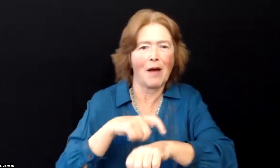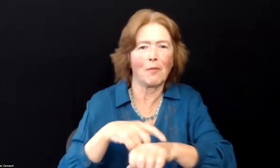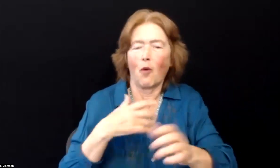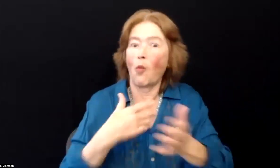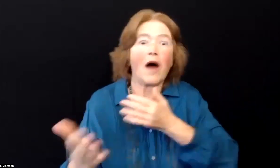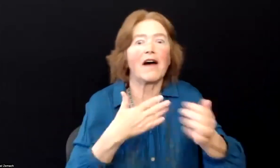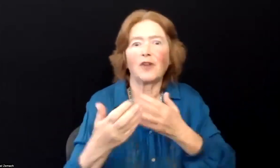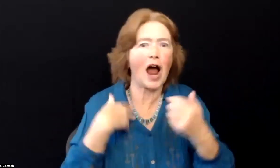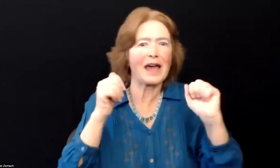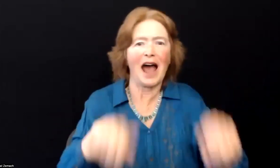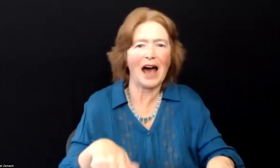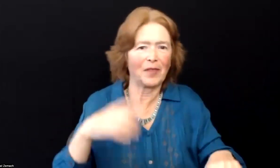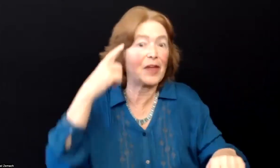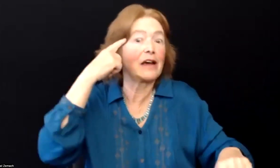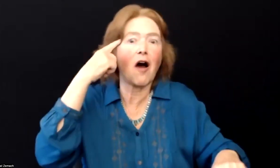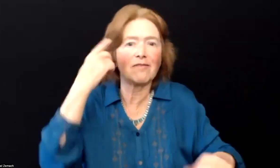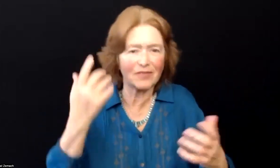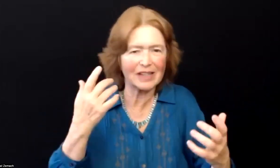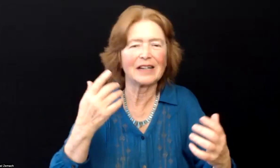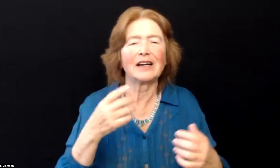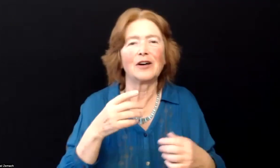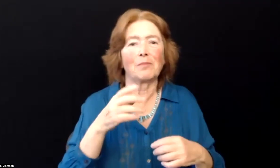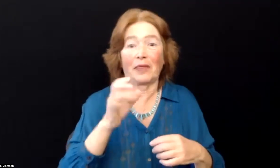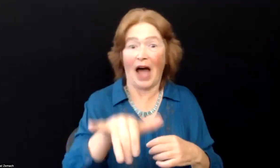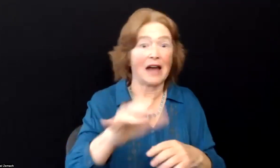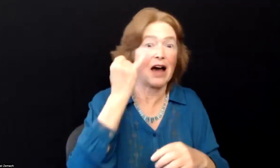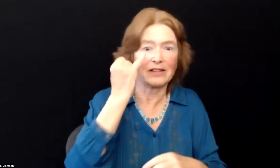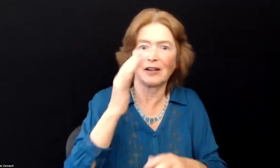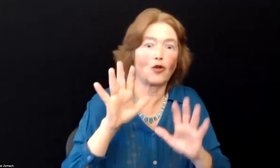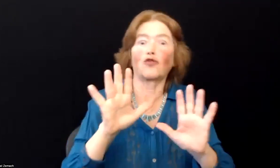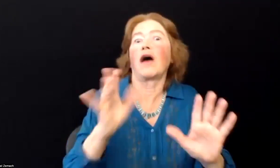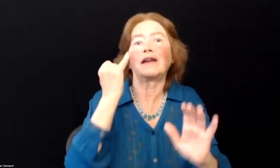trying to do what I can. However, I like that idea.